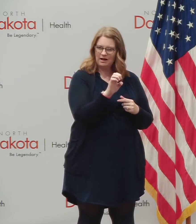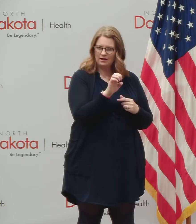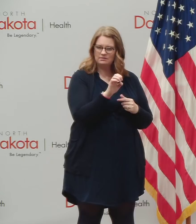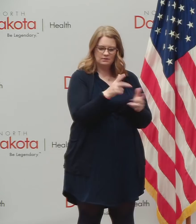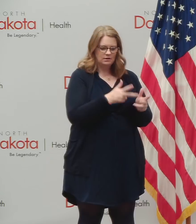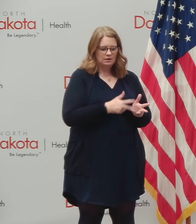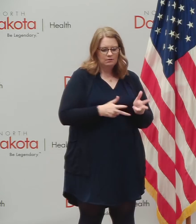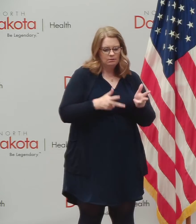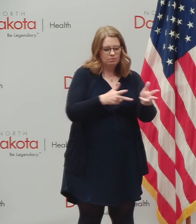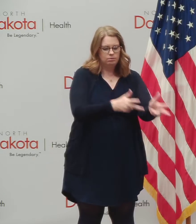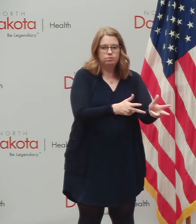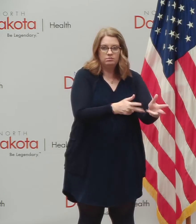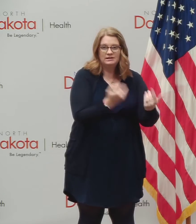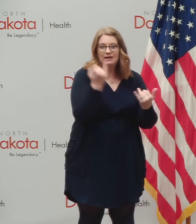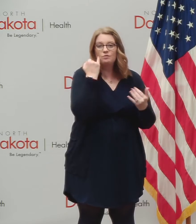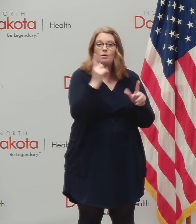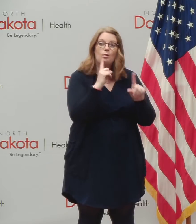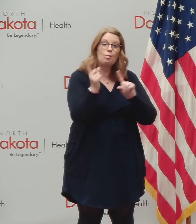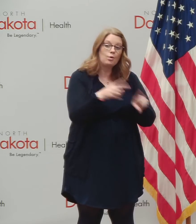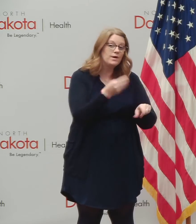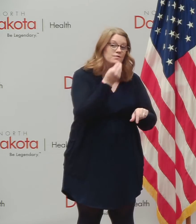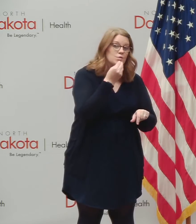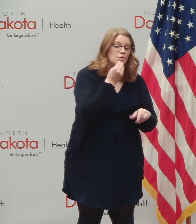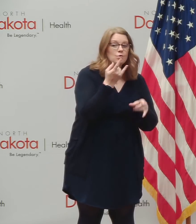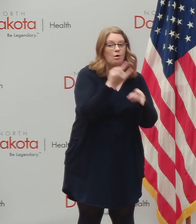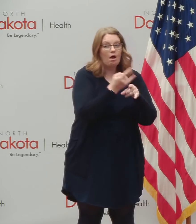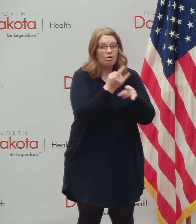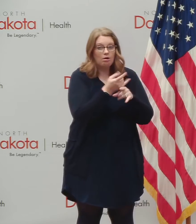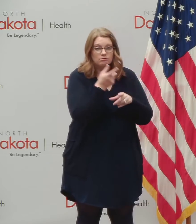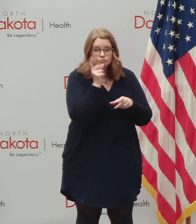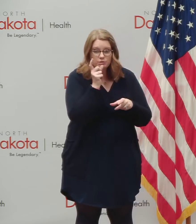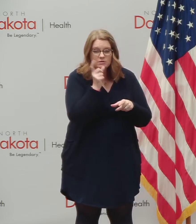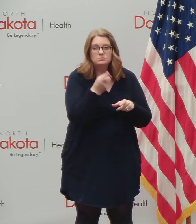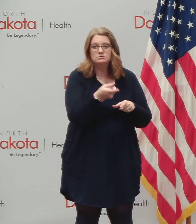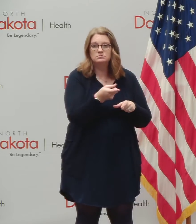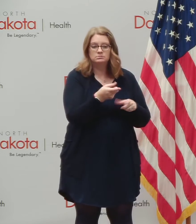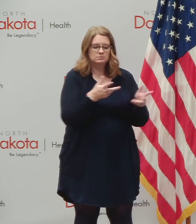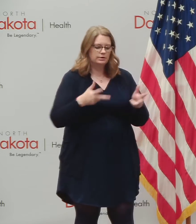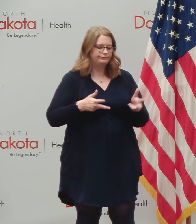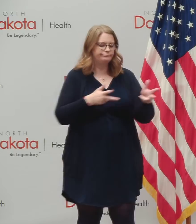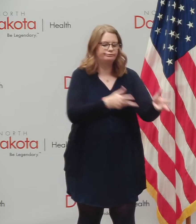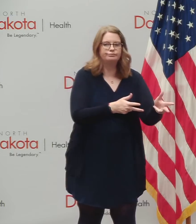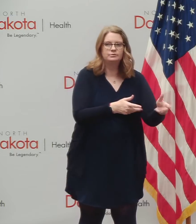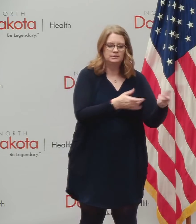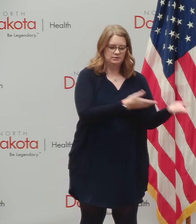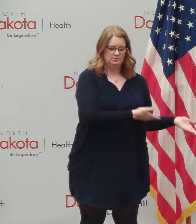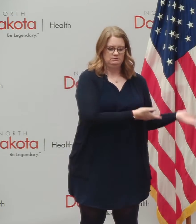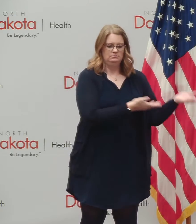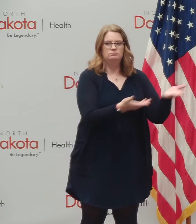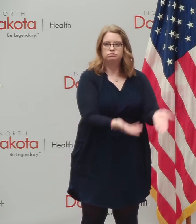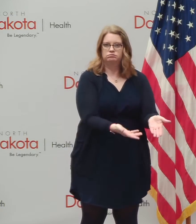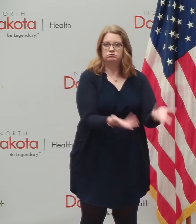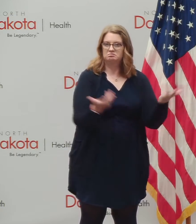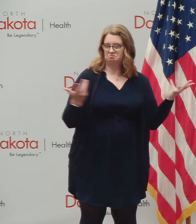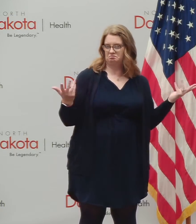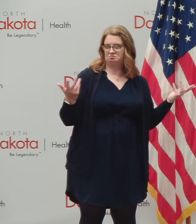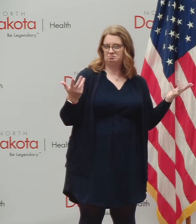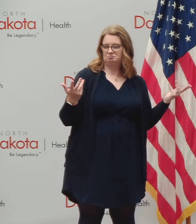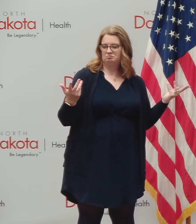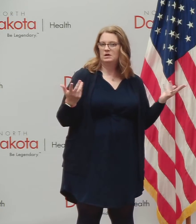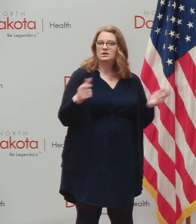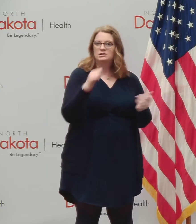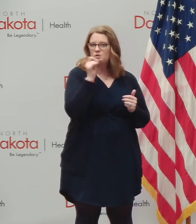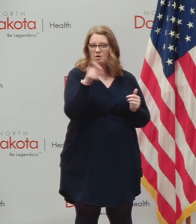capability for people to order food and alcohol beverages to be able to, in unopened containers, to be able to pick those up